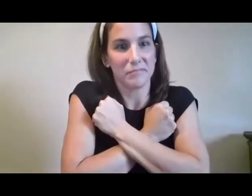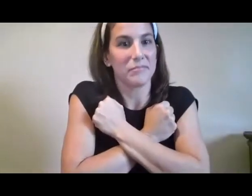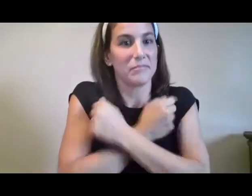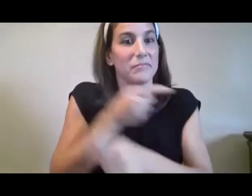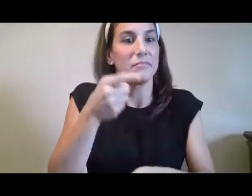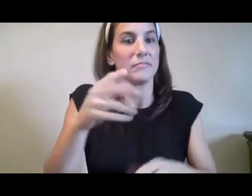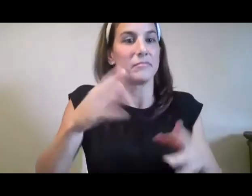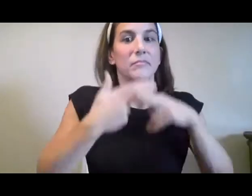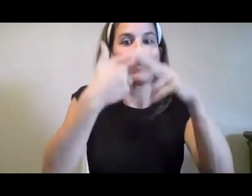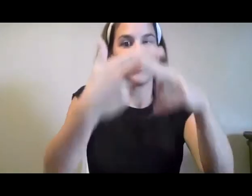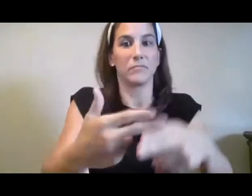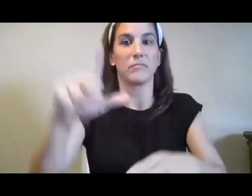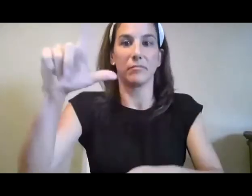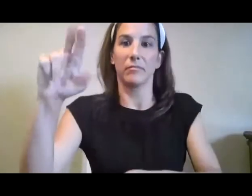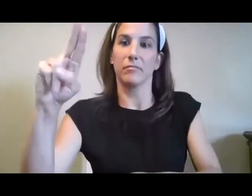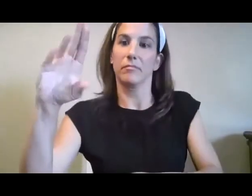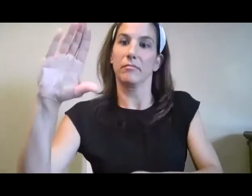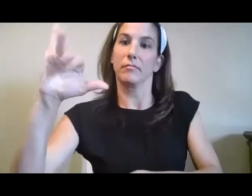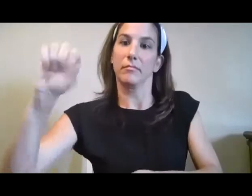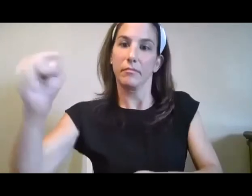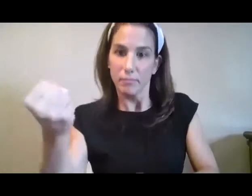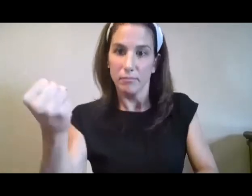This is called Lucy's Blooms.